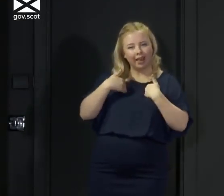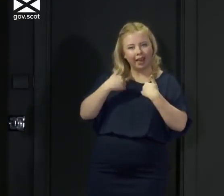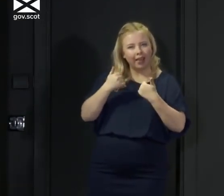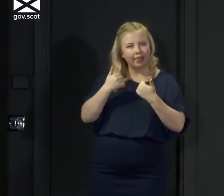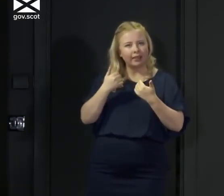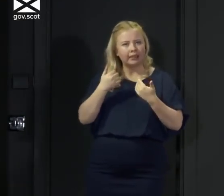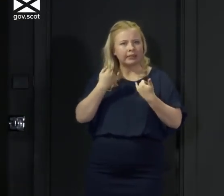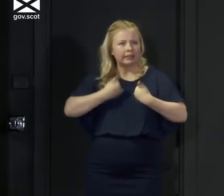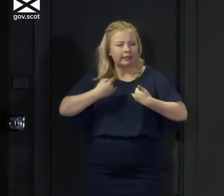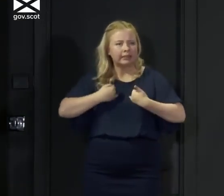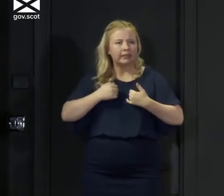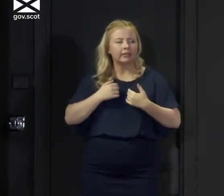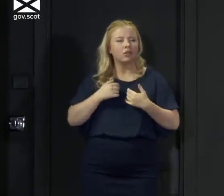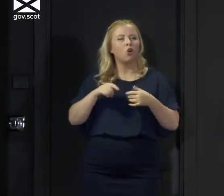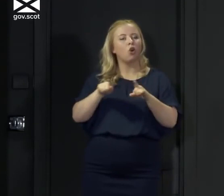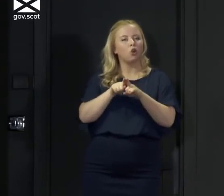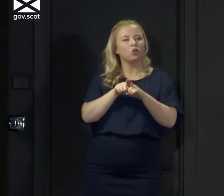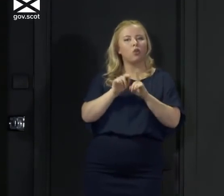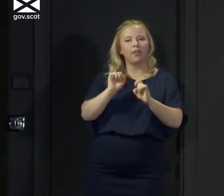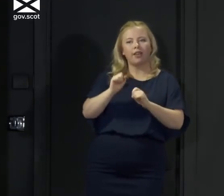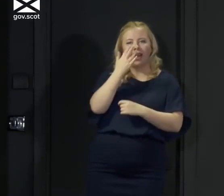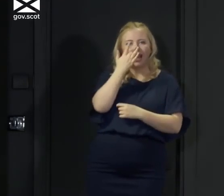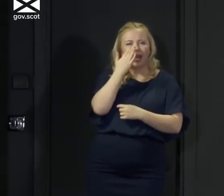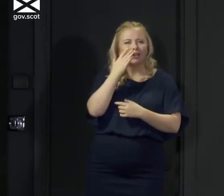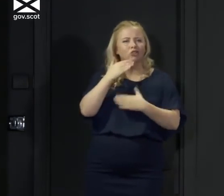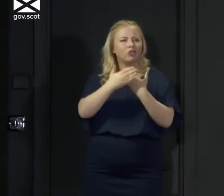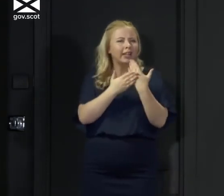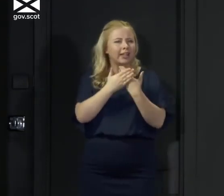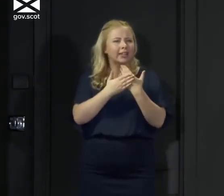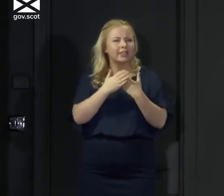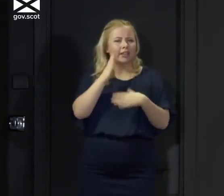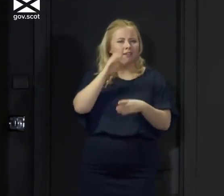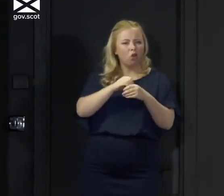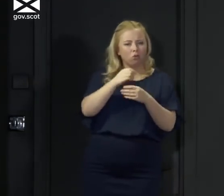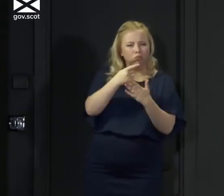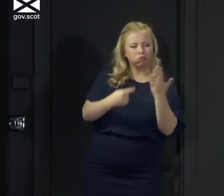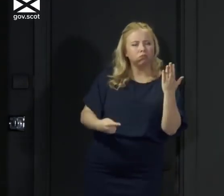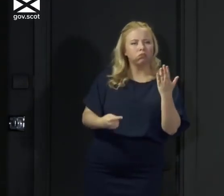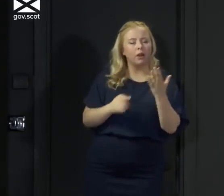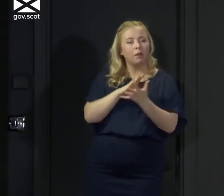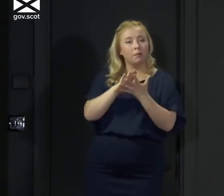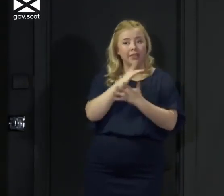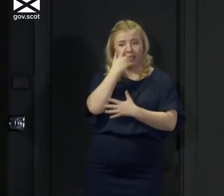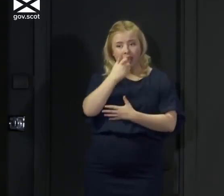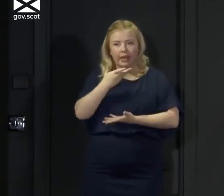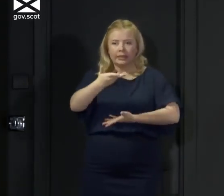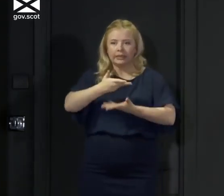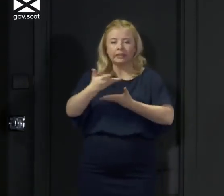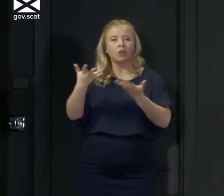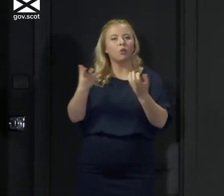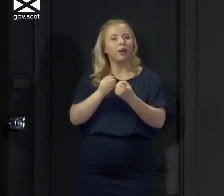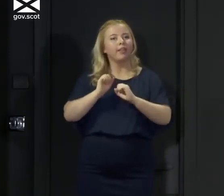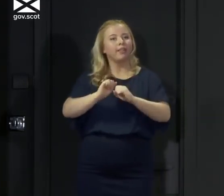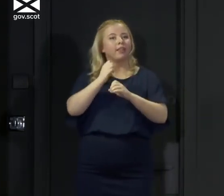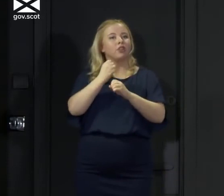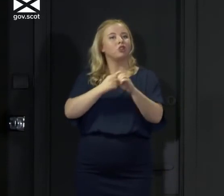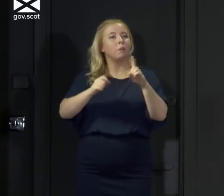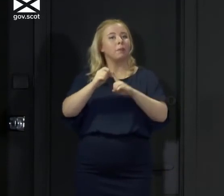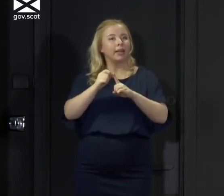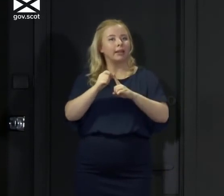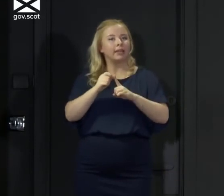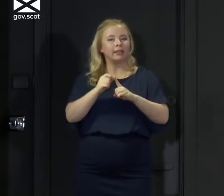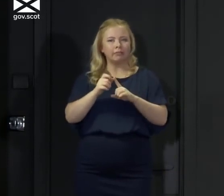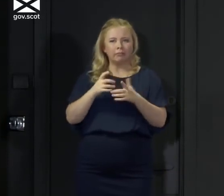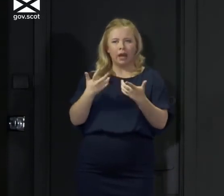account of their age, their ethnicity, so that they can have informed conversations with their own clinicians about the risks they face, how they